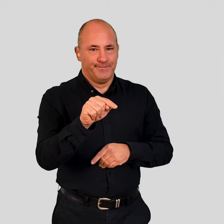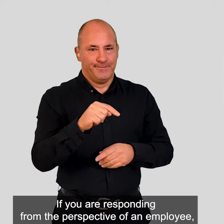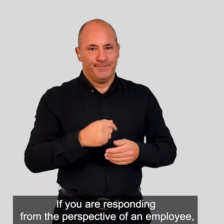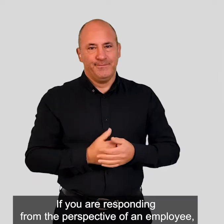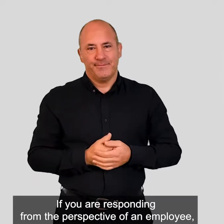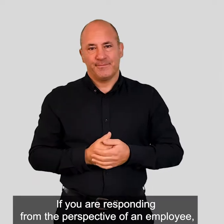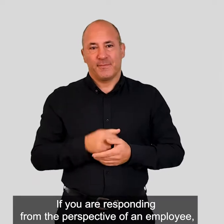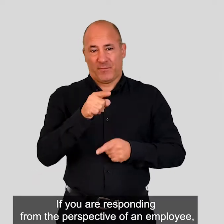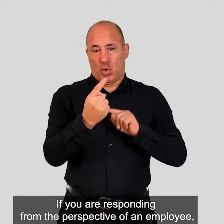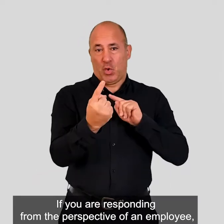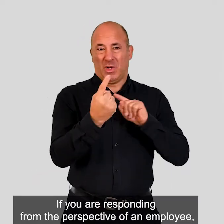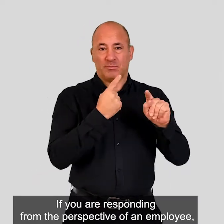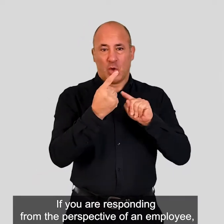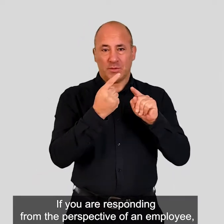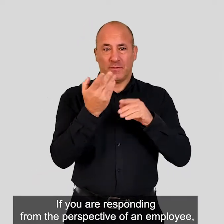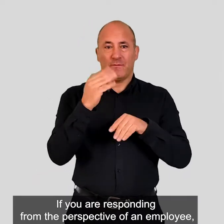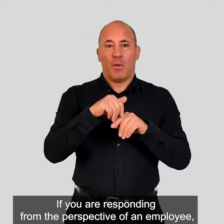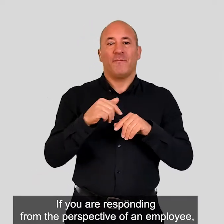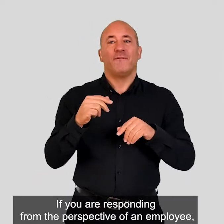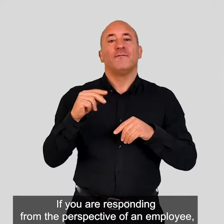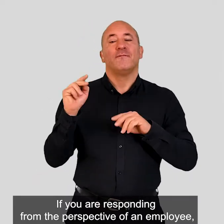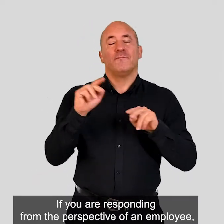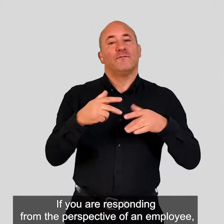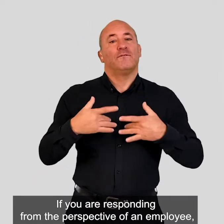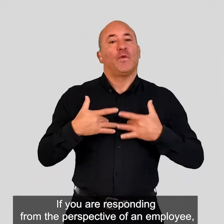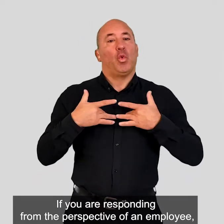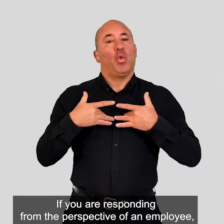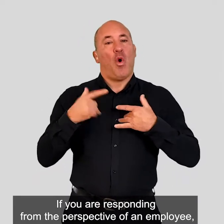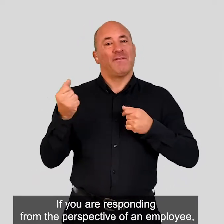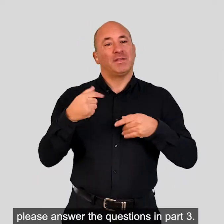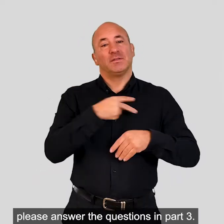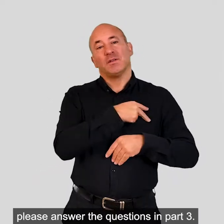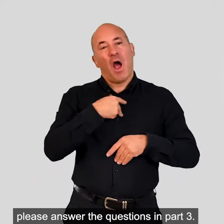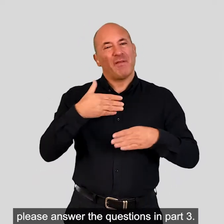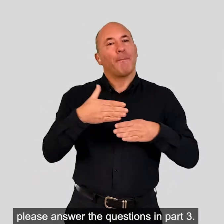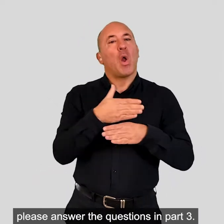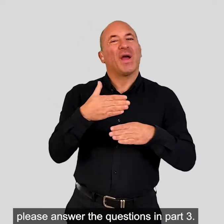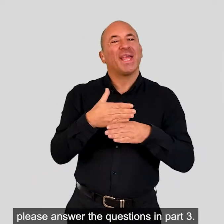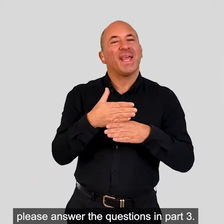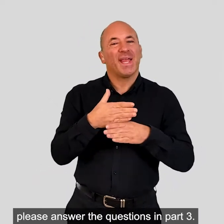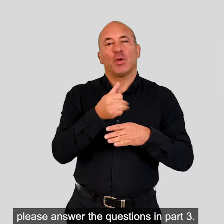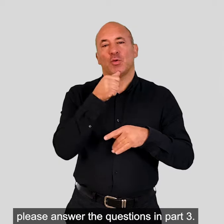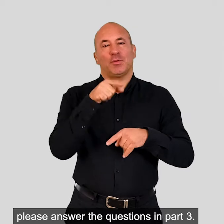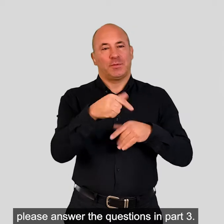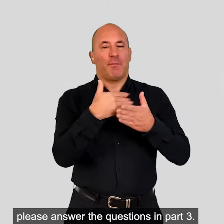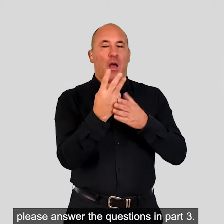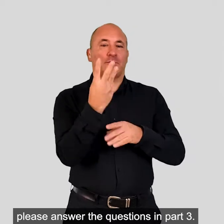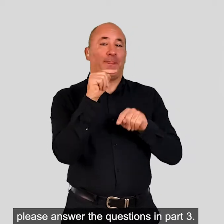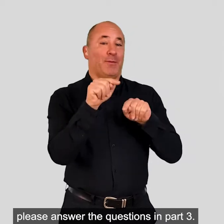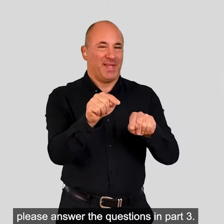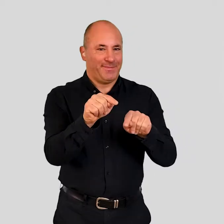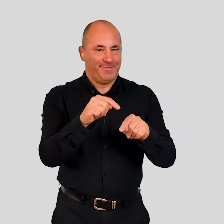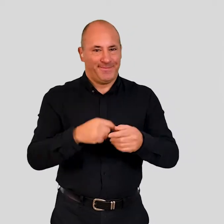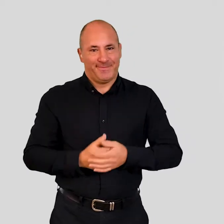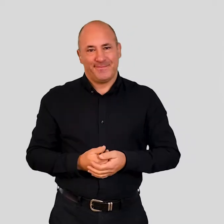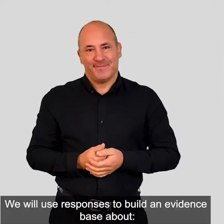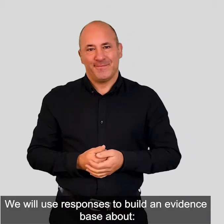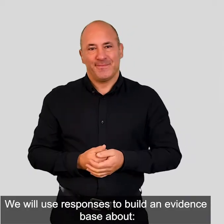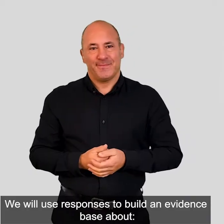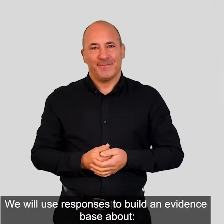If you are responding from the perspective of an employee, please answer the questions in Part 3. We will